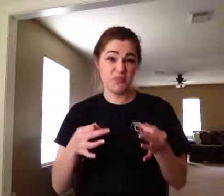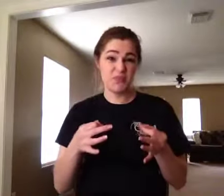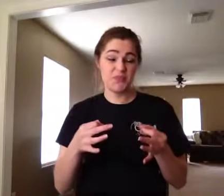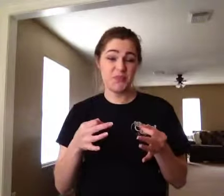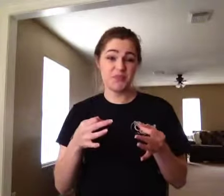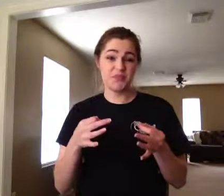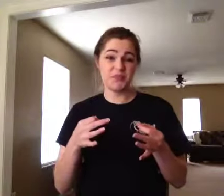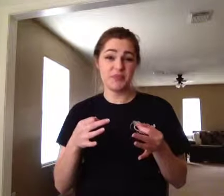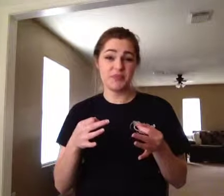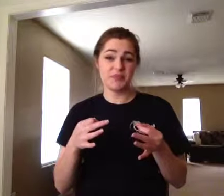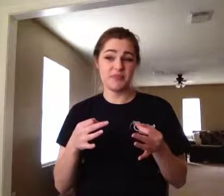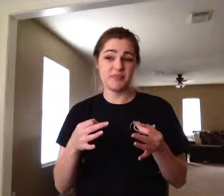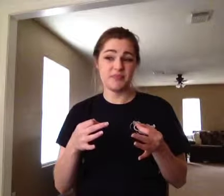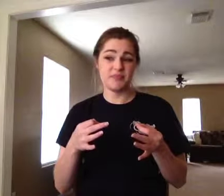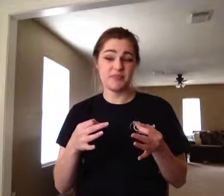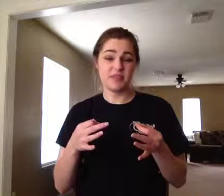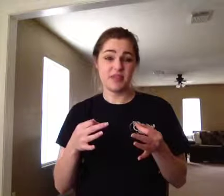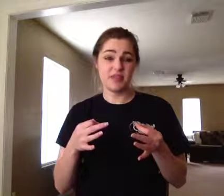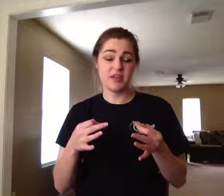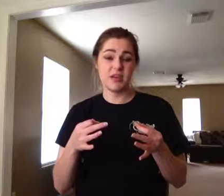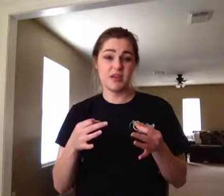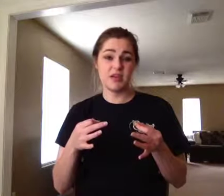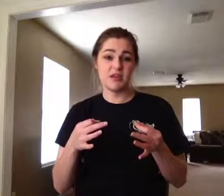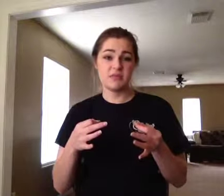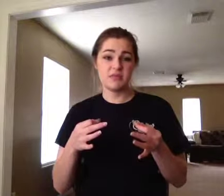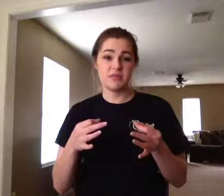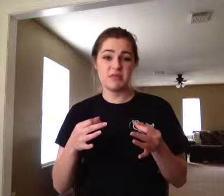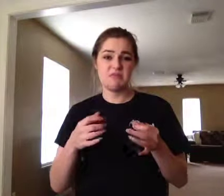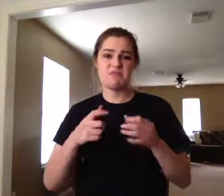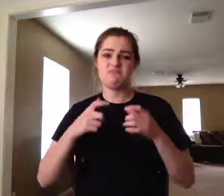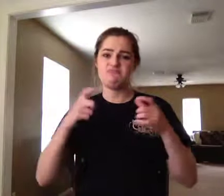great category of mathematics. All right? So,